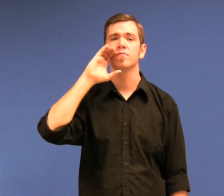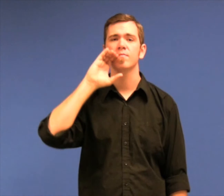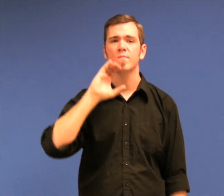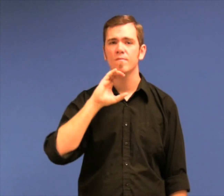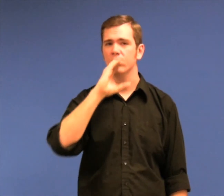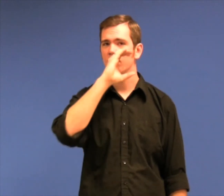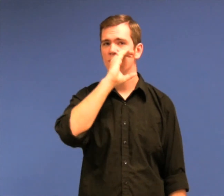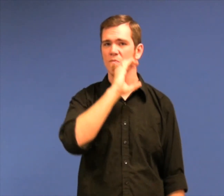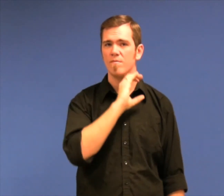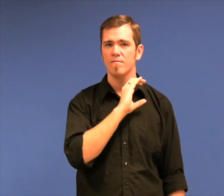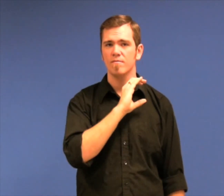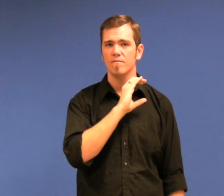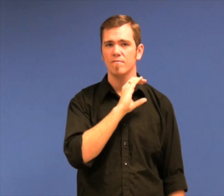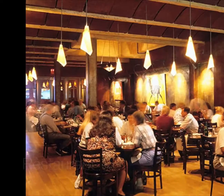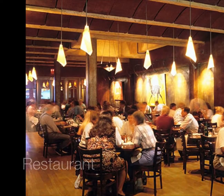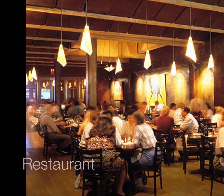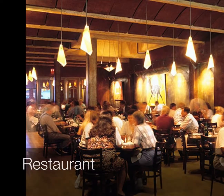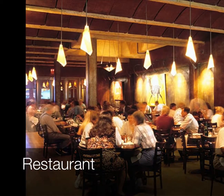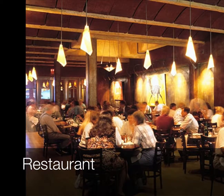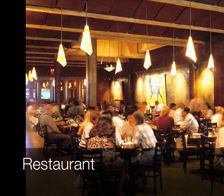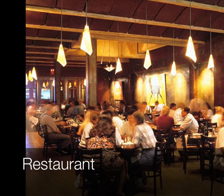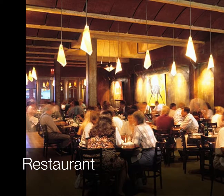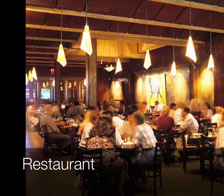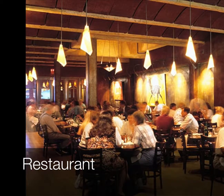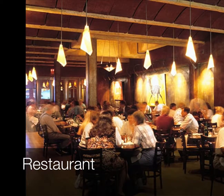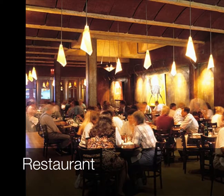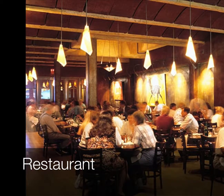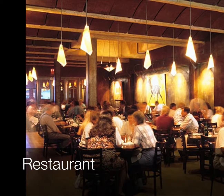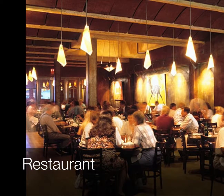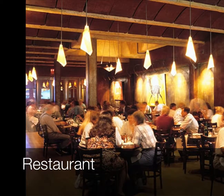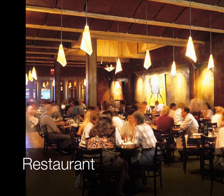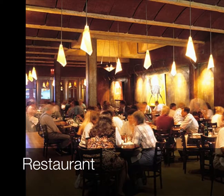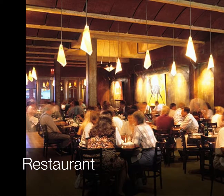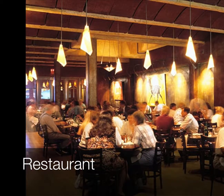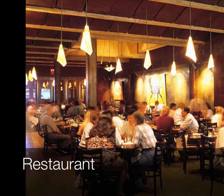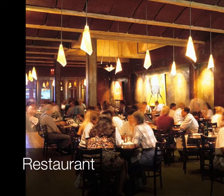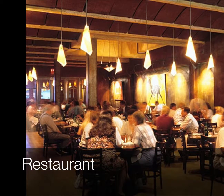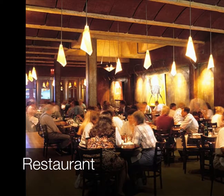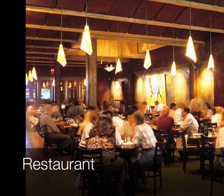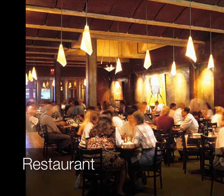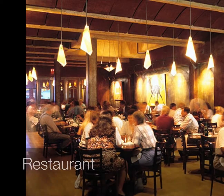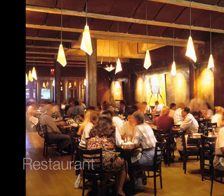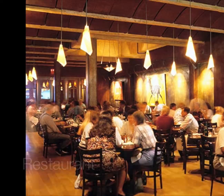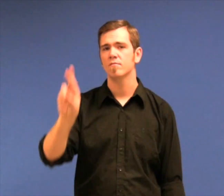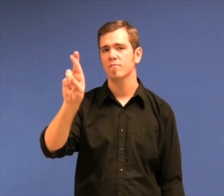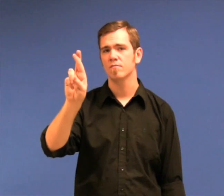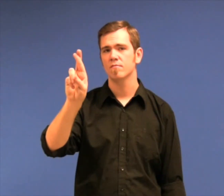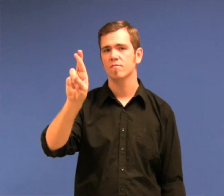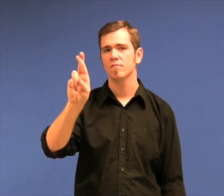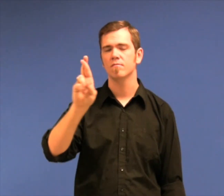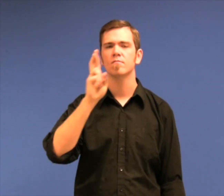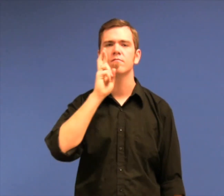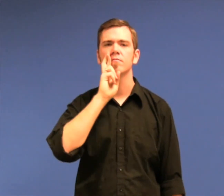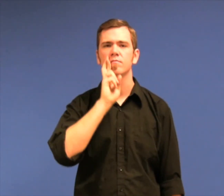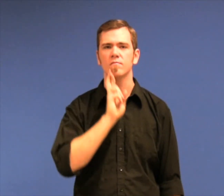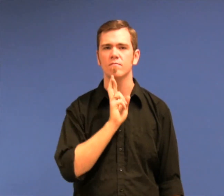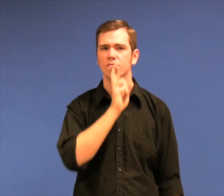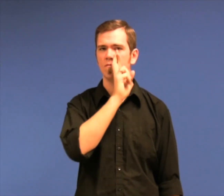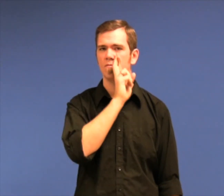mouth. Cafeteria with the C hand. Now for restaurant, it's the same sign, however you use an R hand. So,